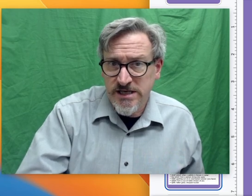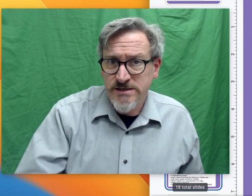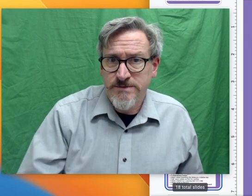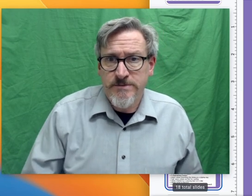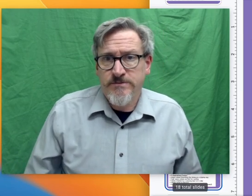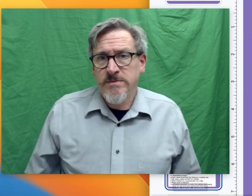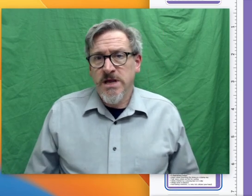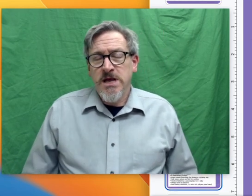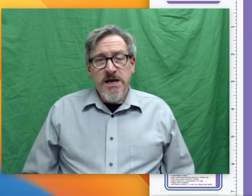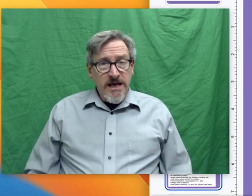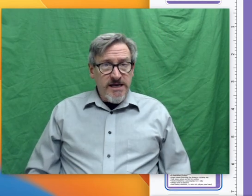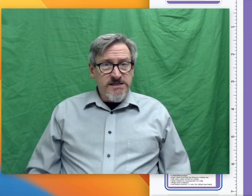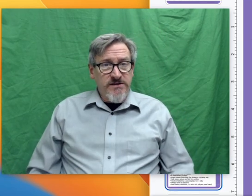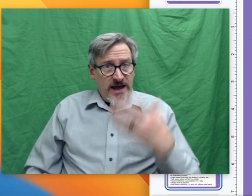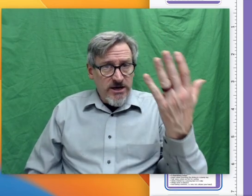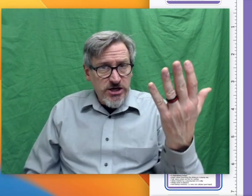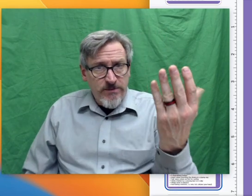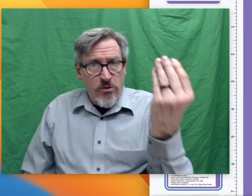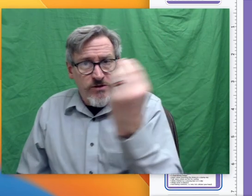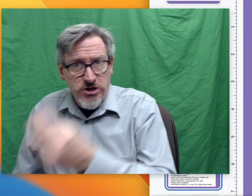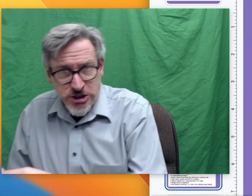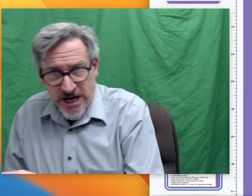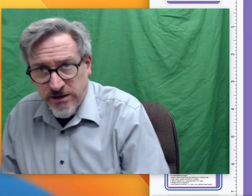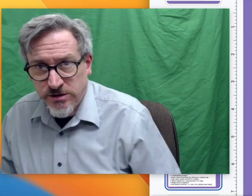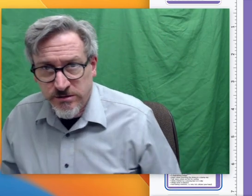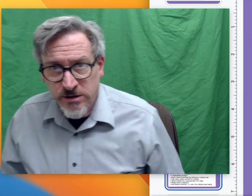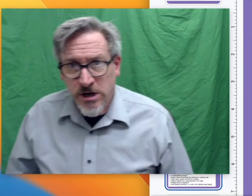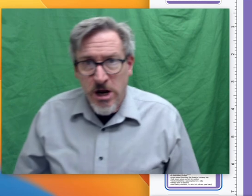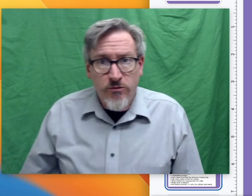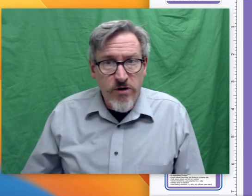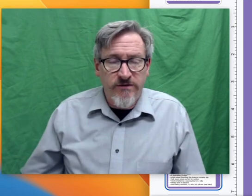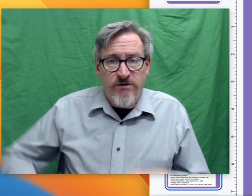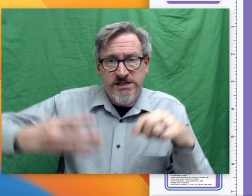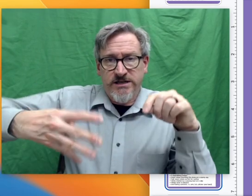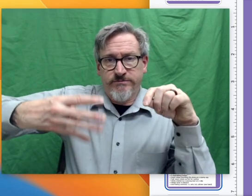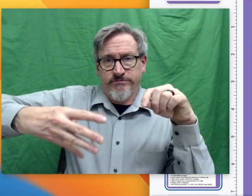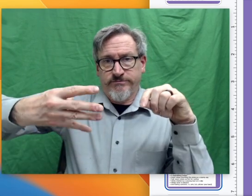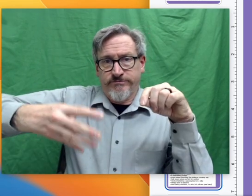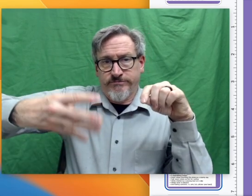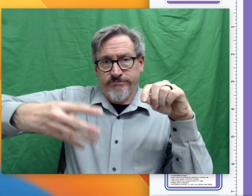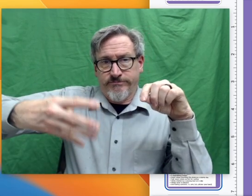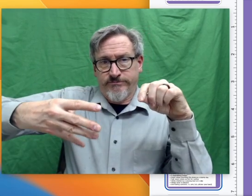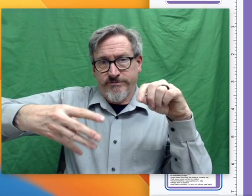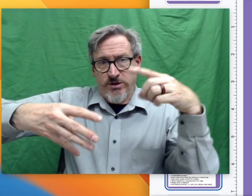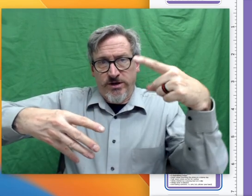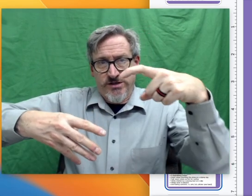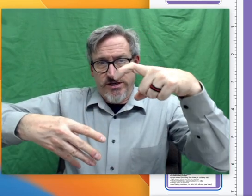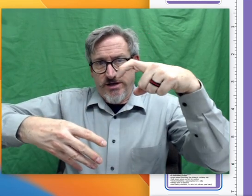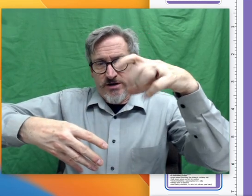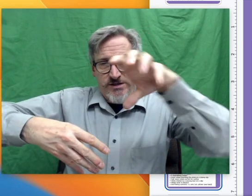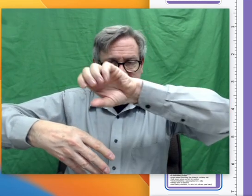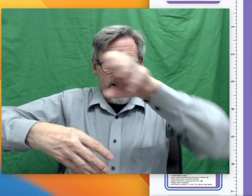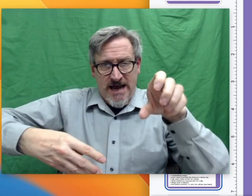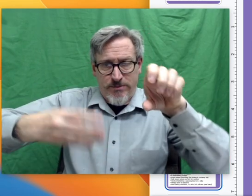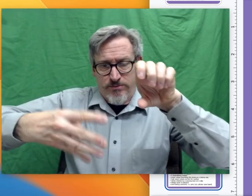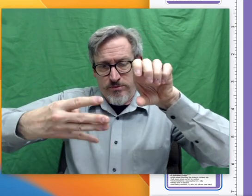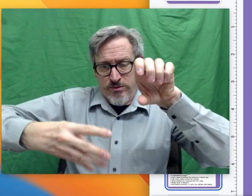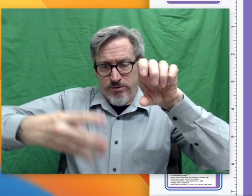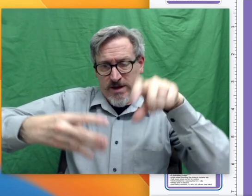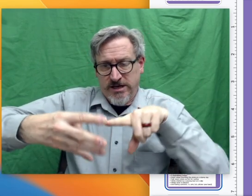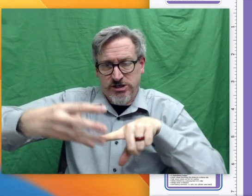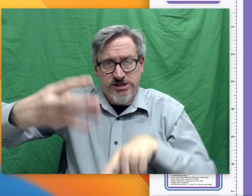these is the hand shape or the change. Running faucet. So here's like the tap, boom,